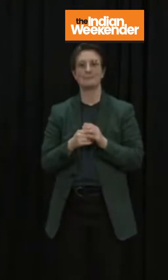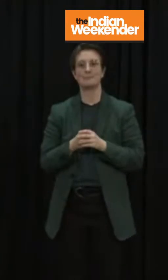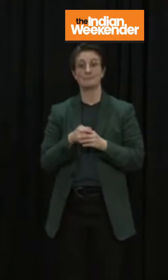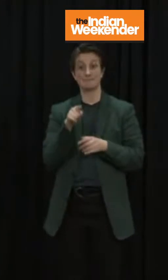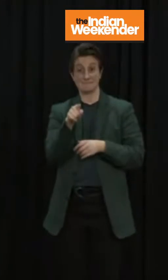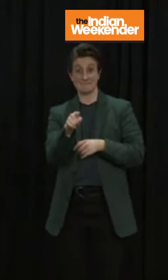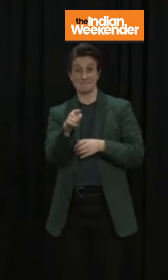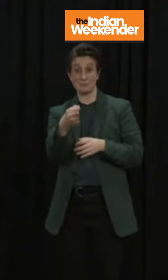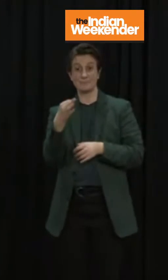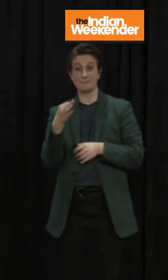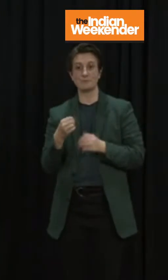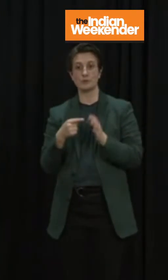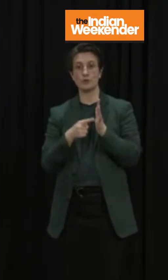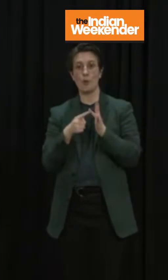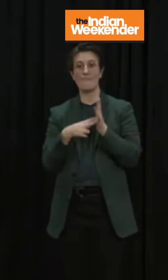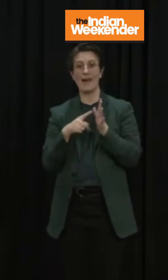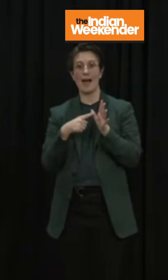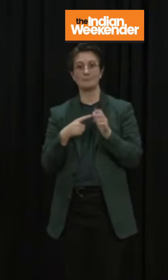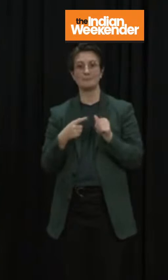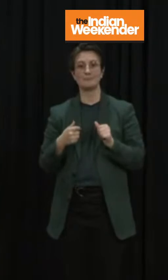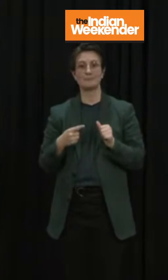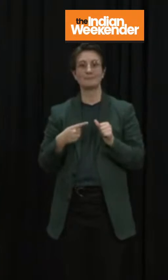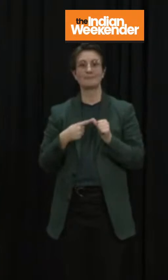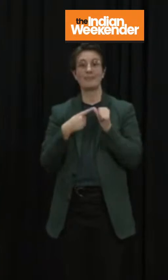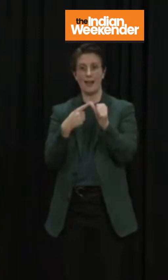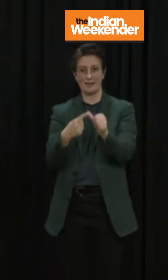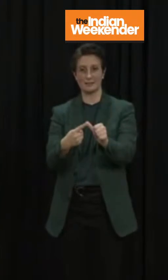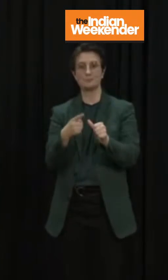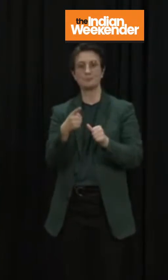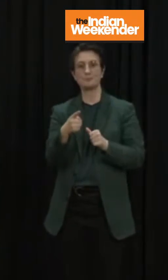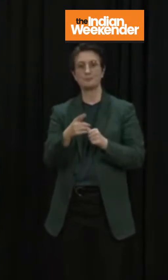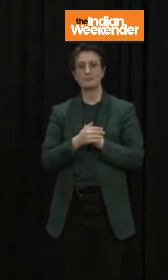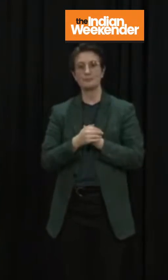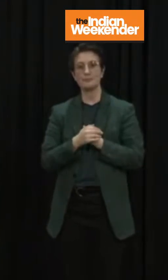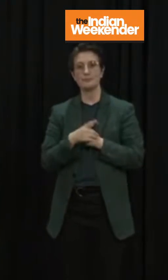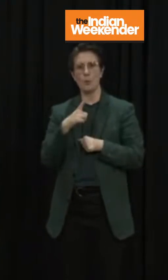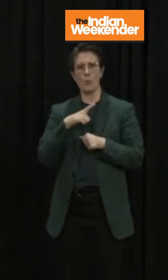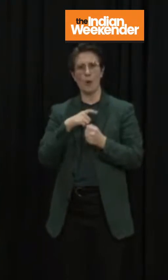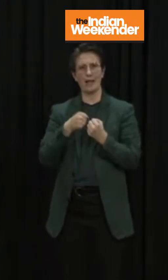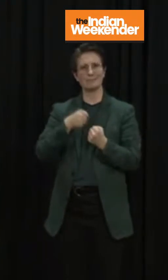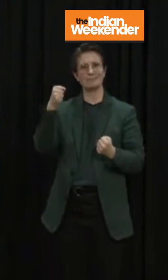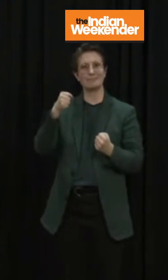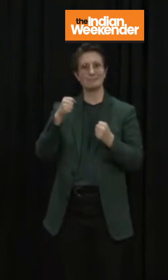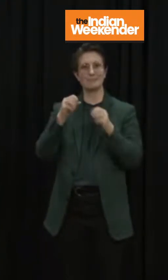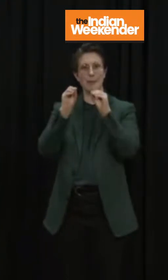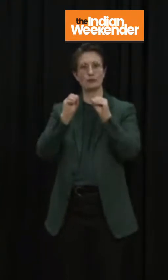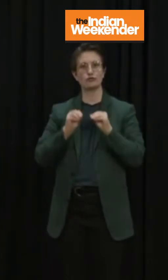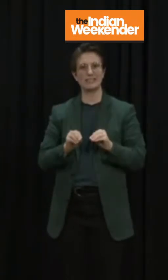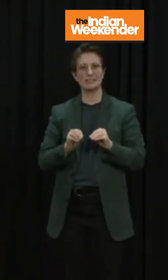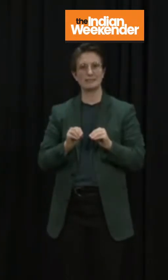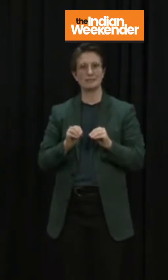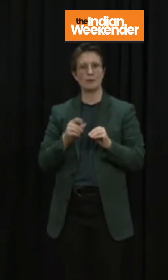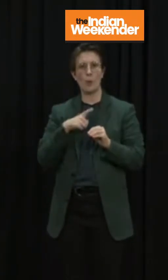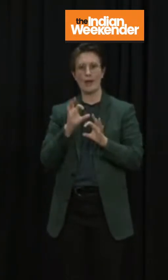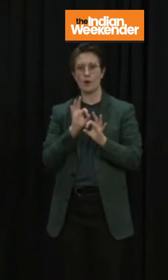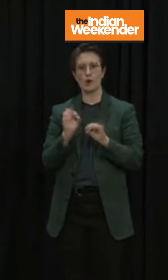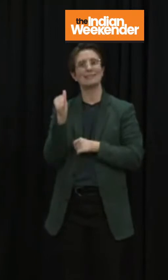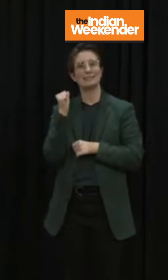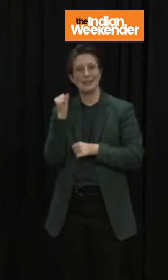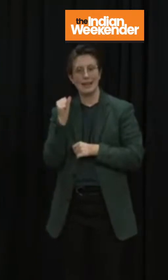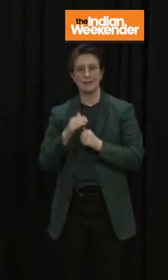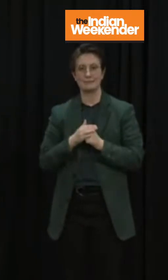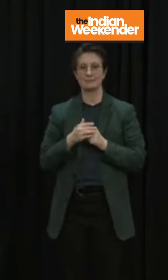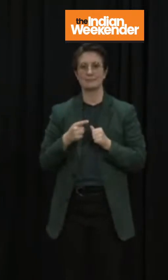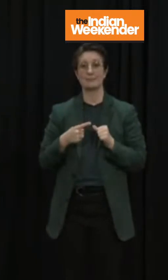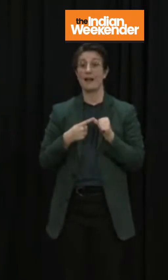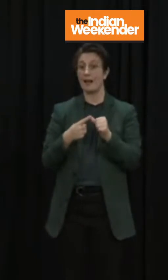yesterday? One of the things we have to do is look at where the risk is, look at where the best place to put the boundary is. We didn't have time to